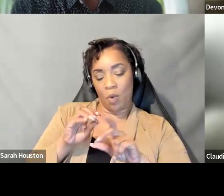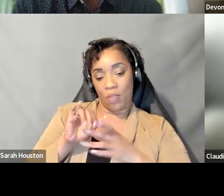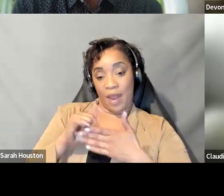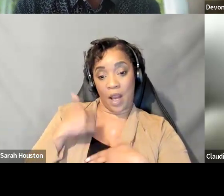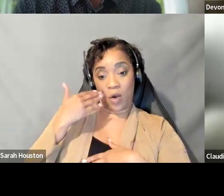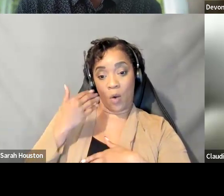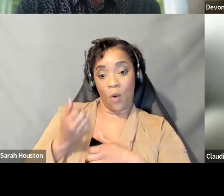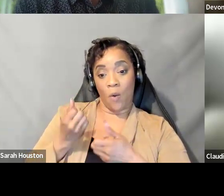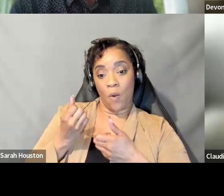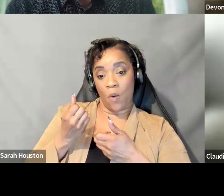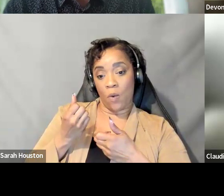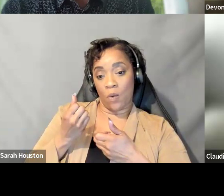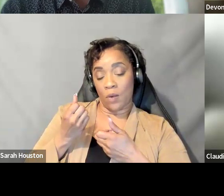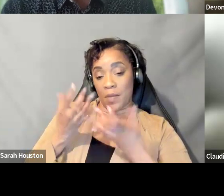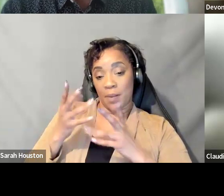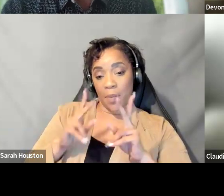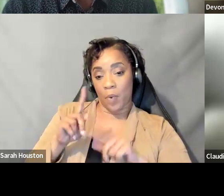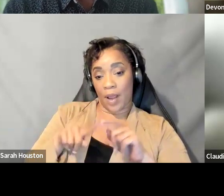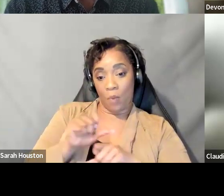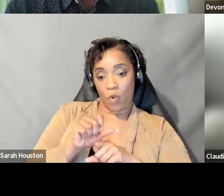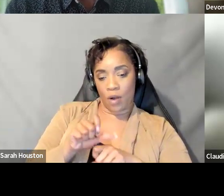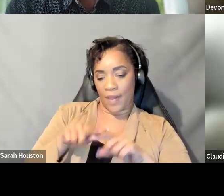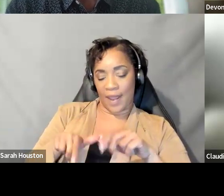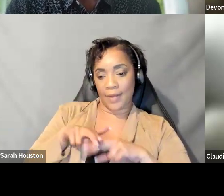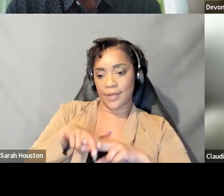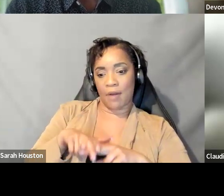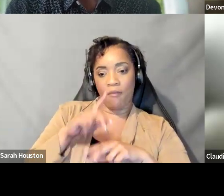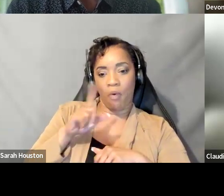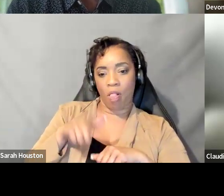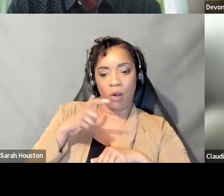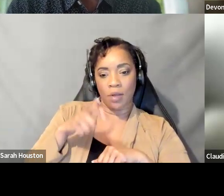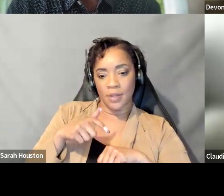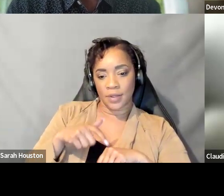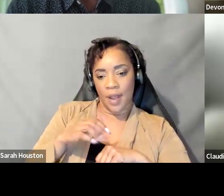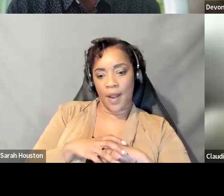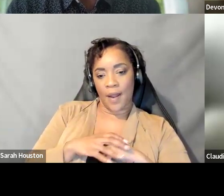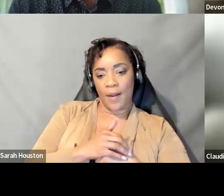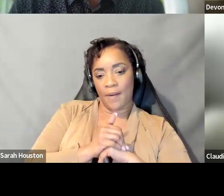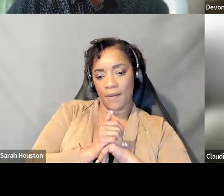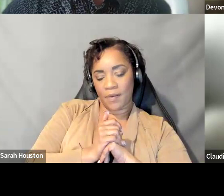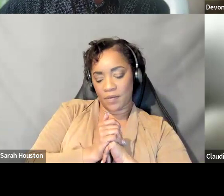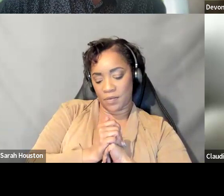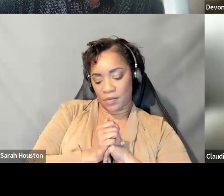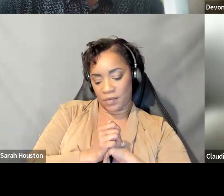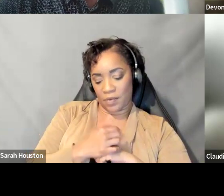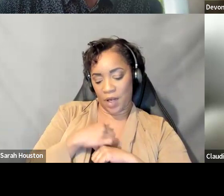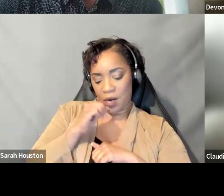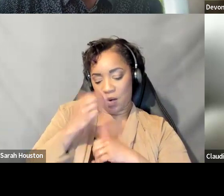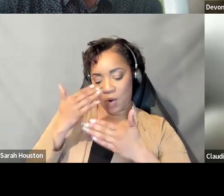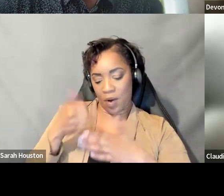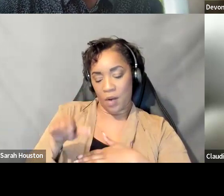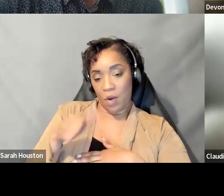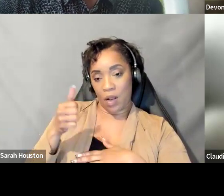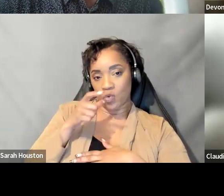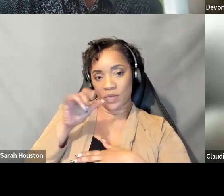long, and they are not currently aware of anyone else they know being that disabled by long COVID. So in the